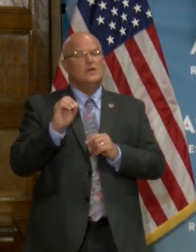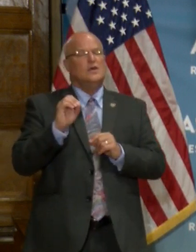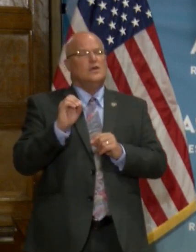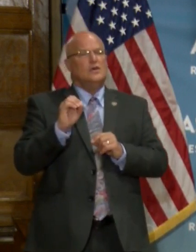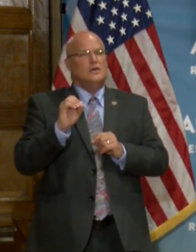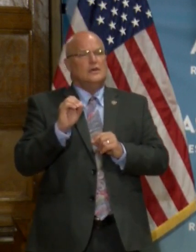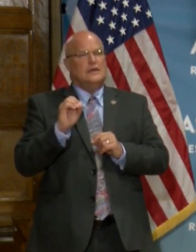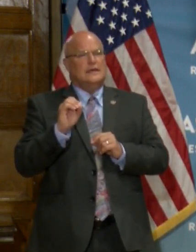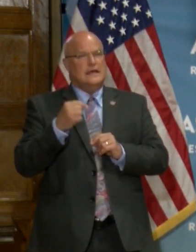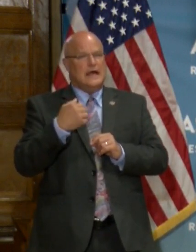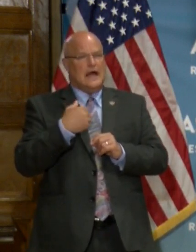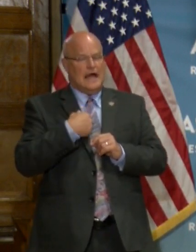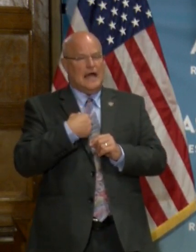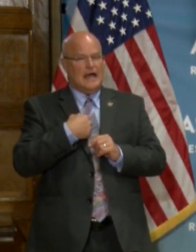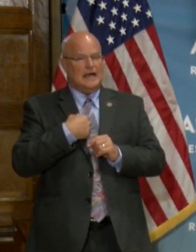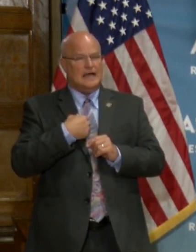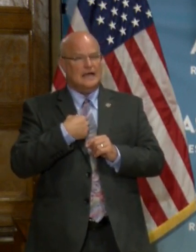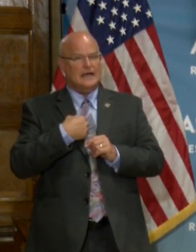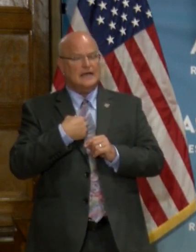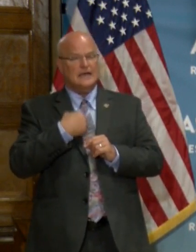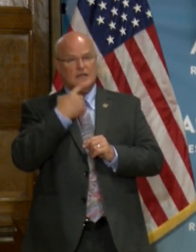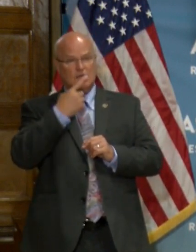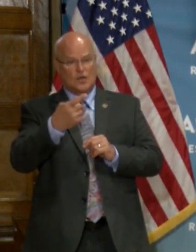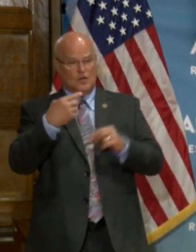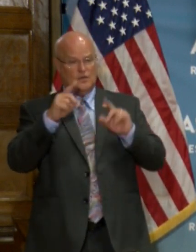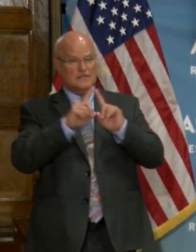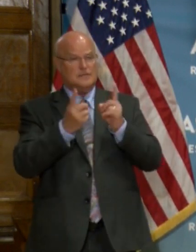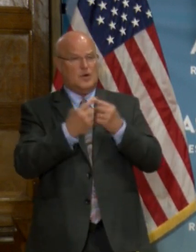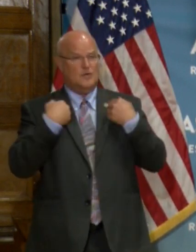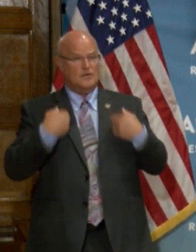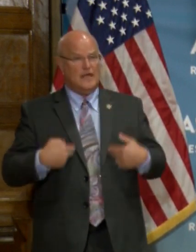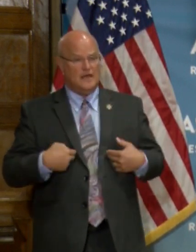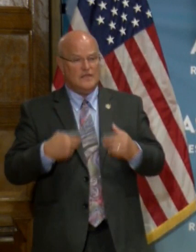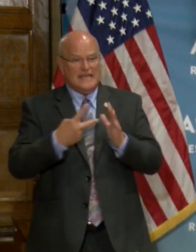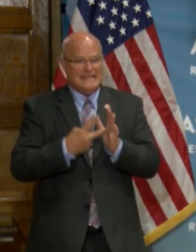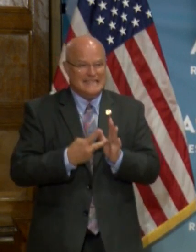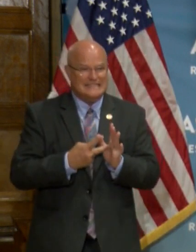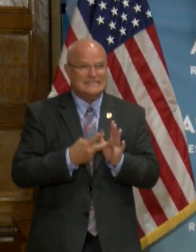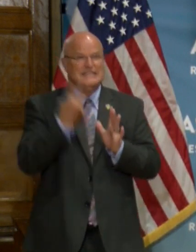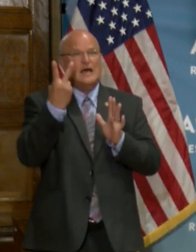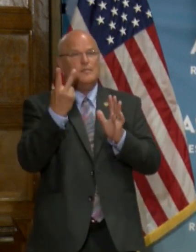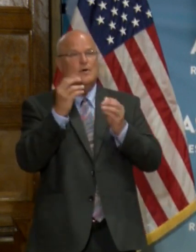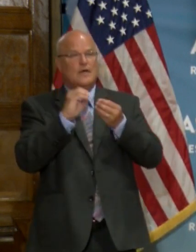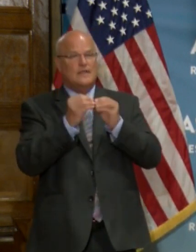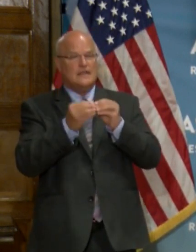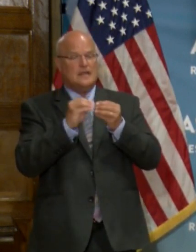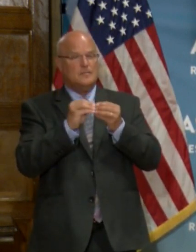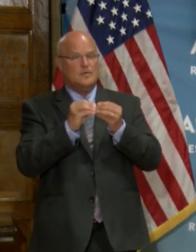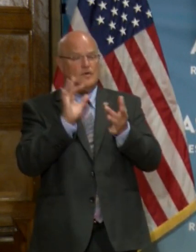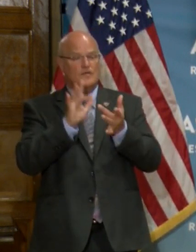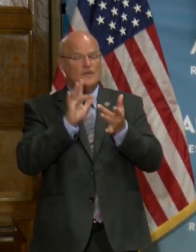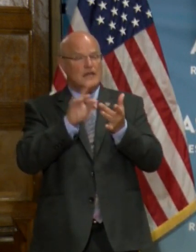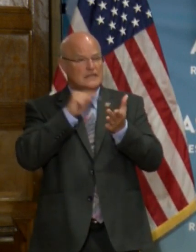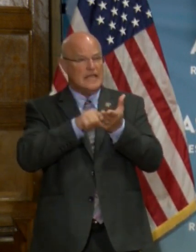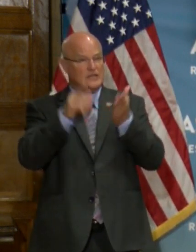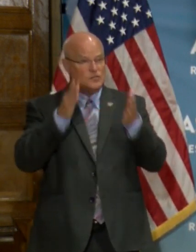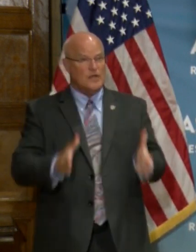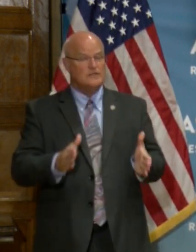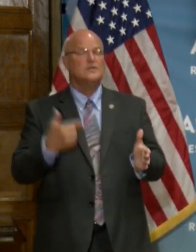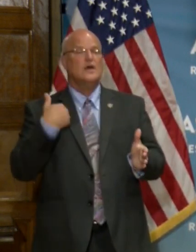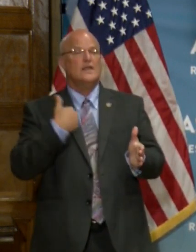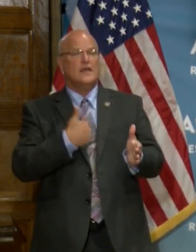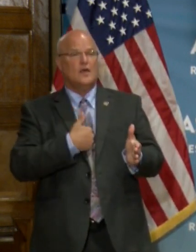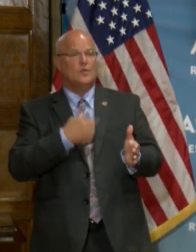so I've directed the Department of Health to double the number of contact tracers that